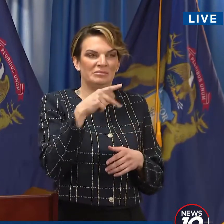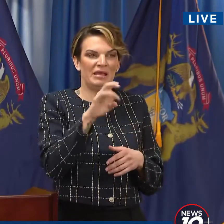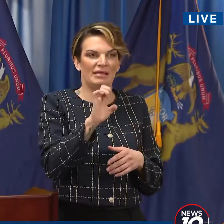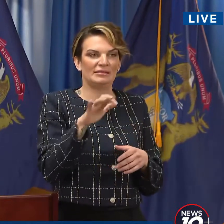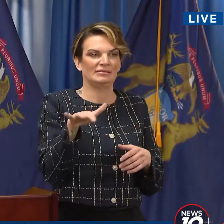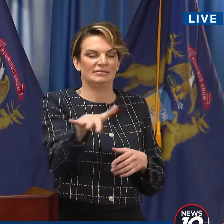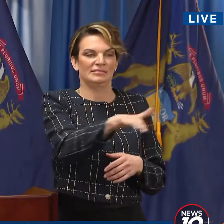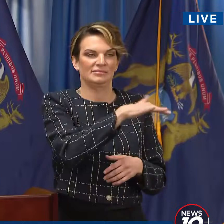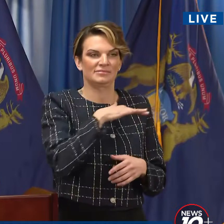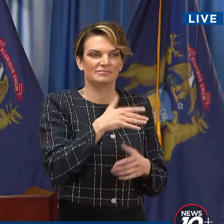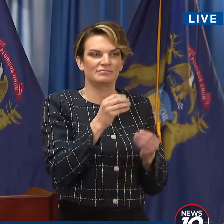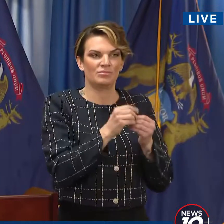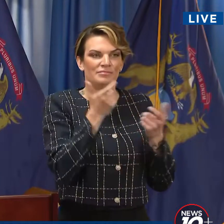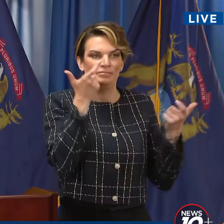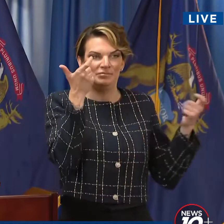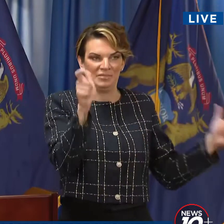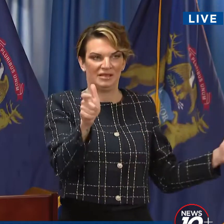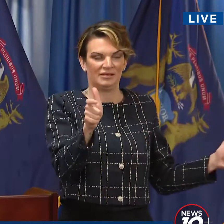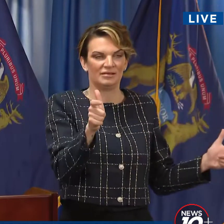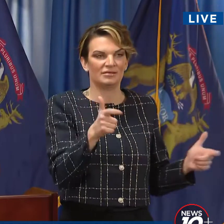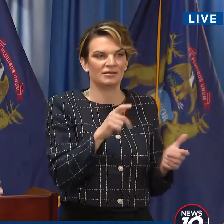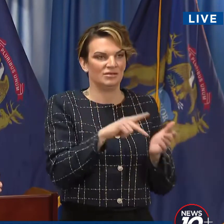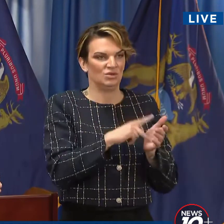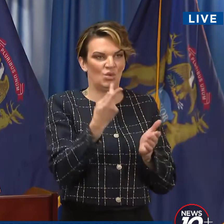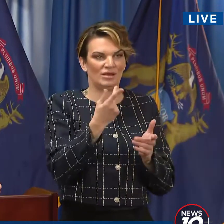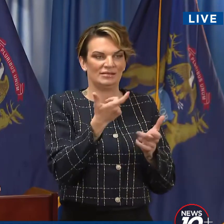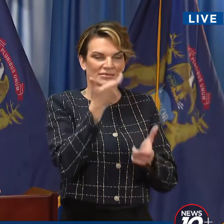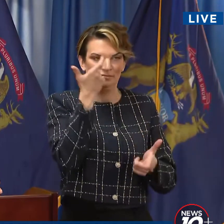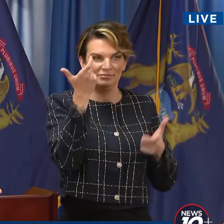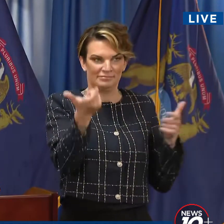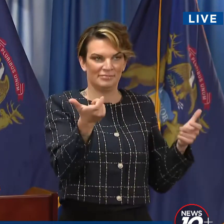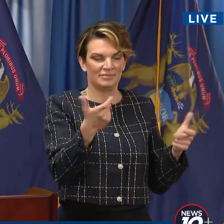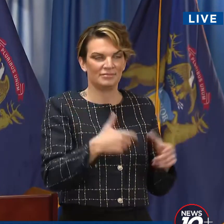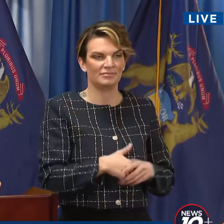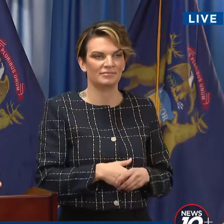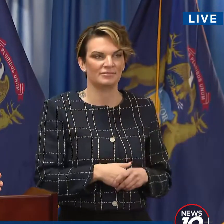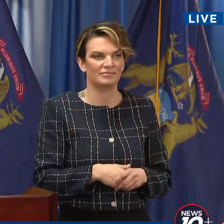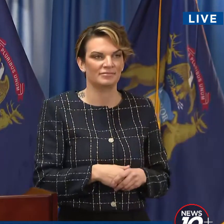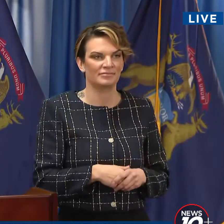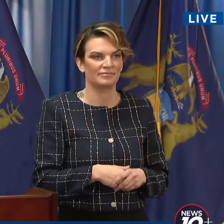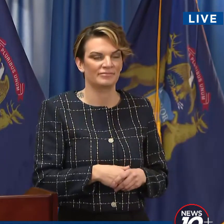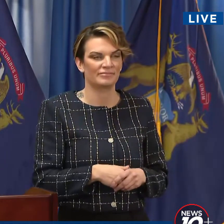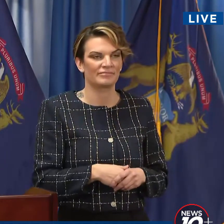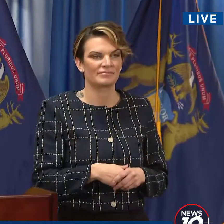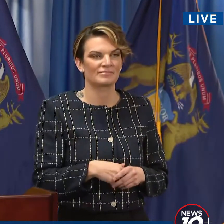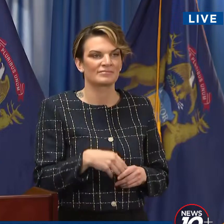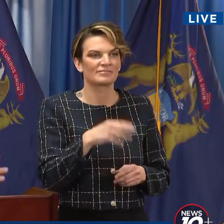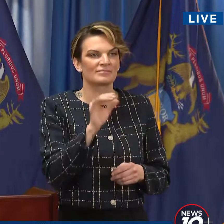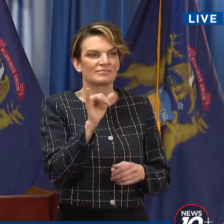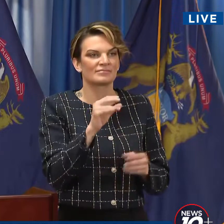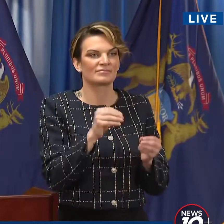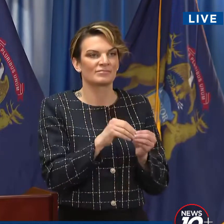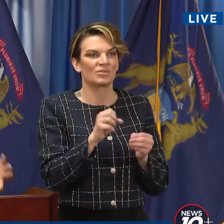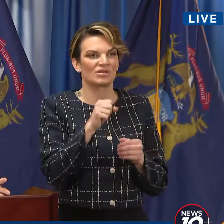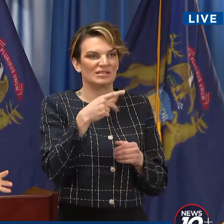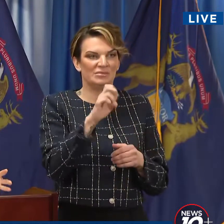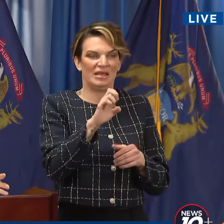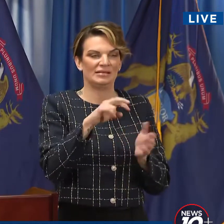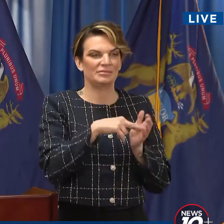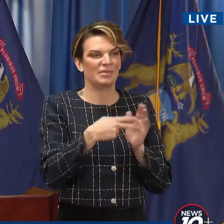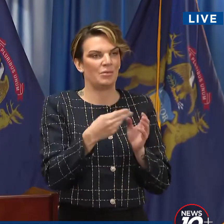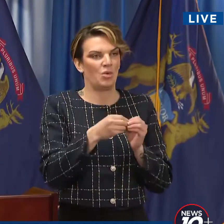space in Huntington Place. It was twice the space they had to complete the process, and then there was a lot more space in terms of